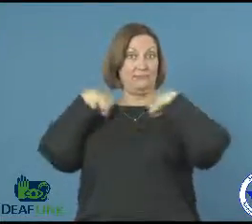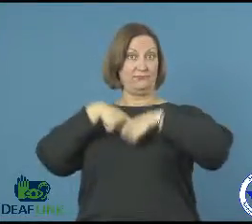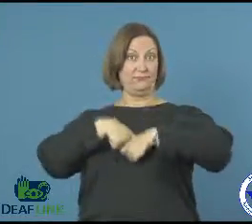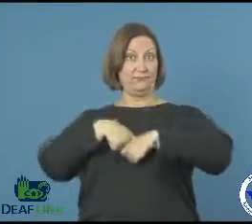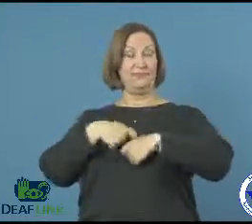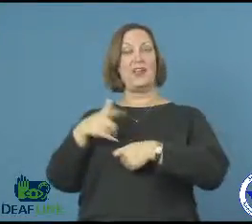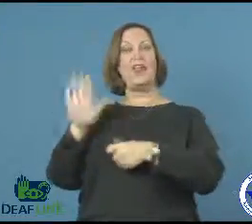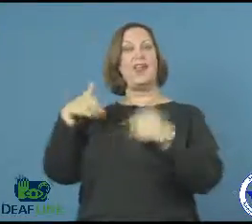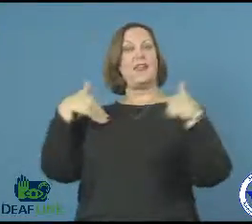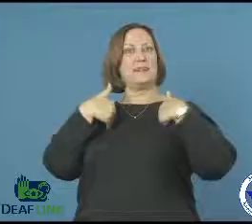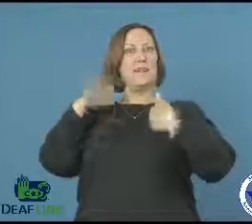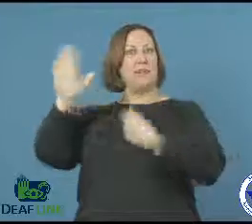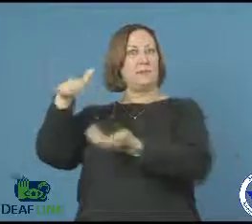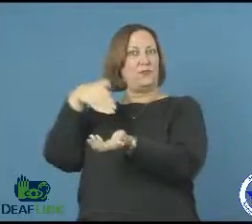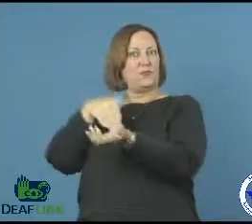veterinary contact information,